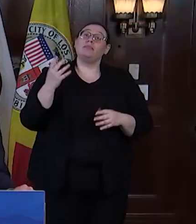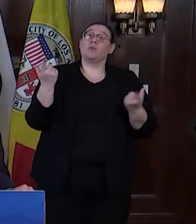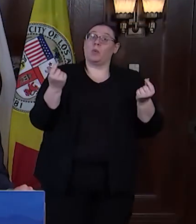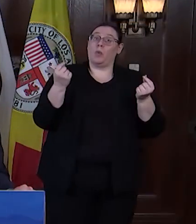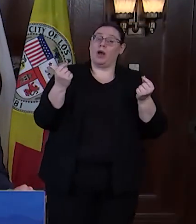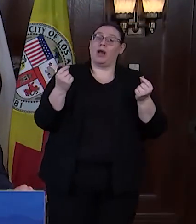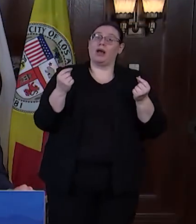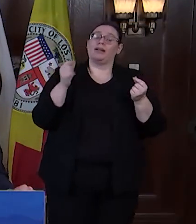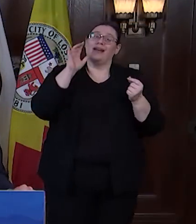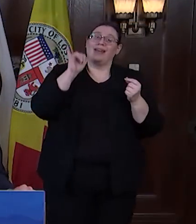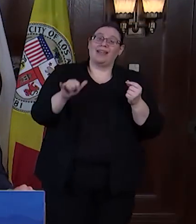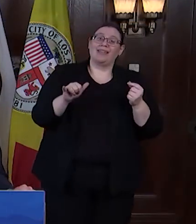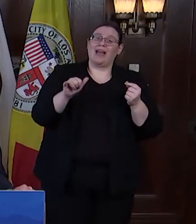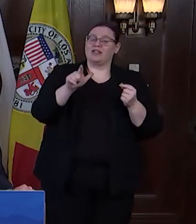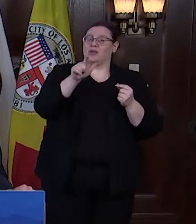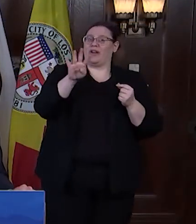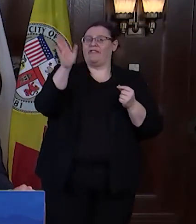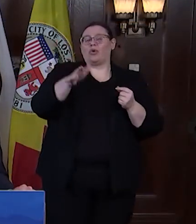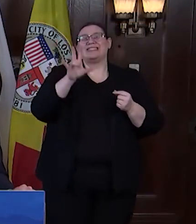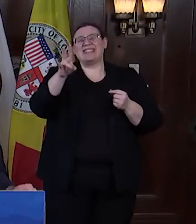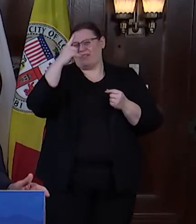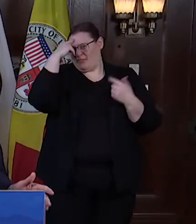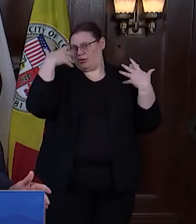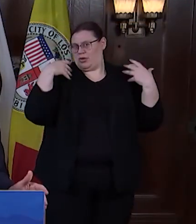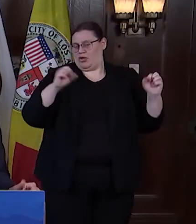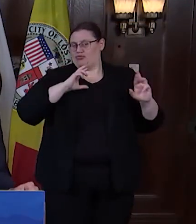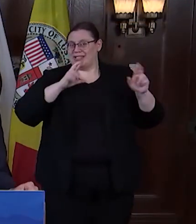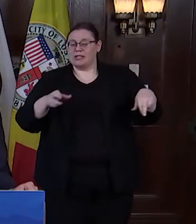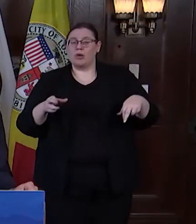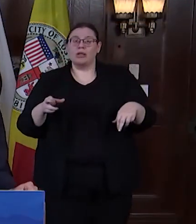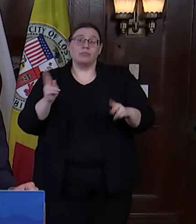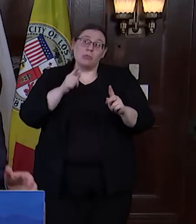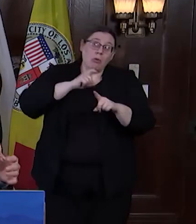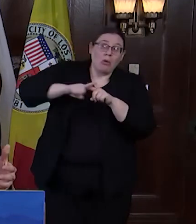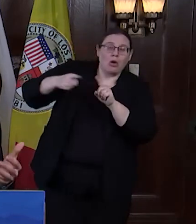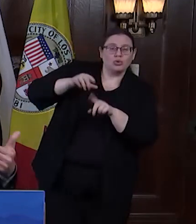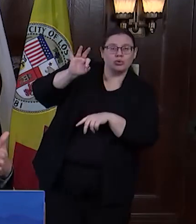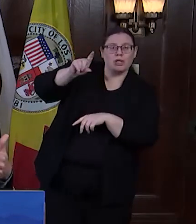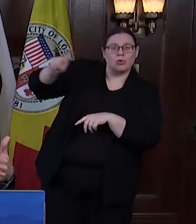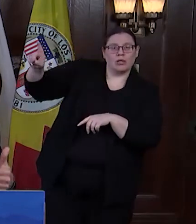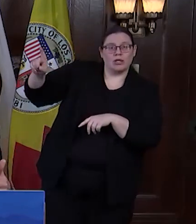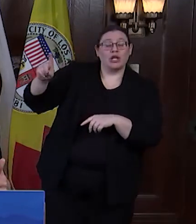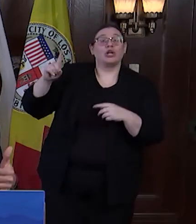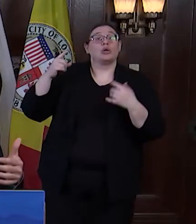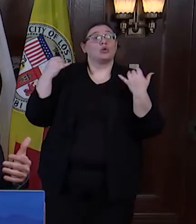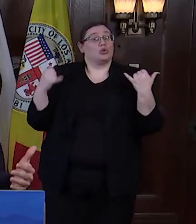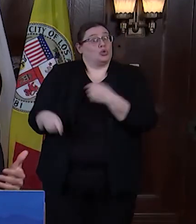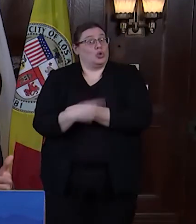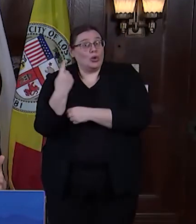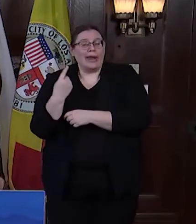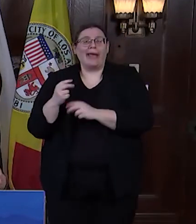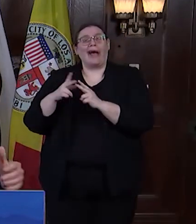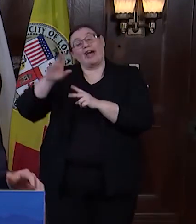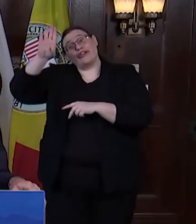is a 24/7 mental health response for 911 calls that today fall on the shoulders of either our firefighters or police